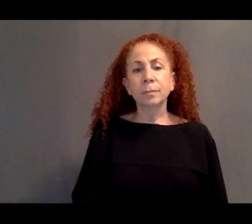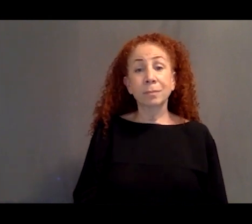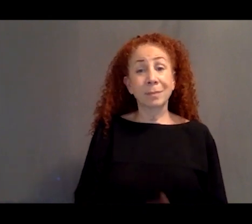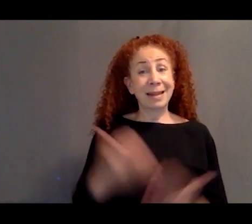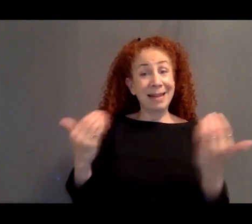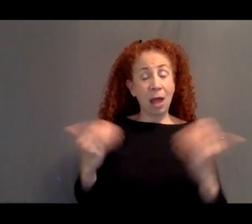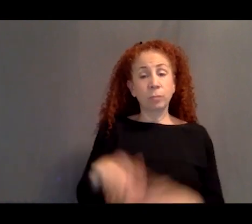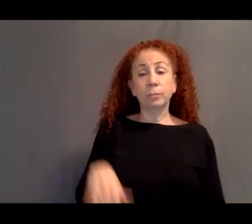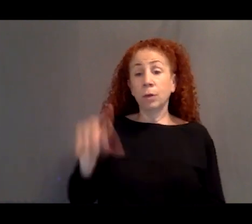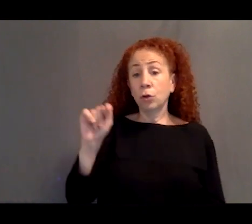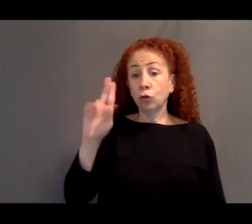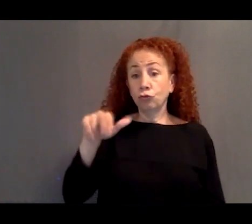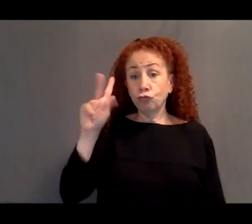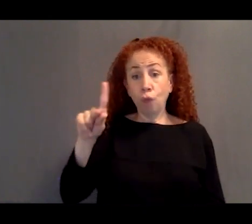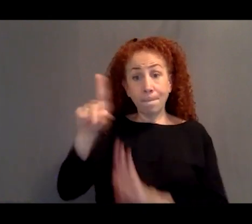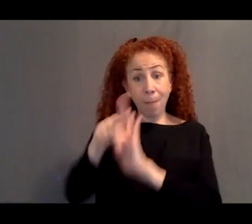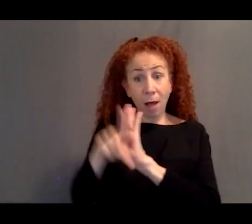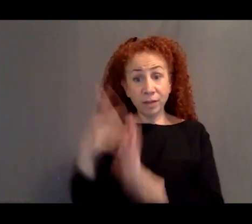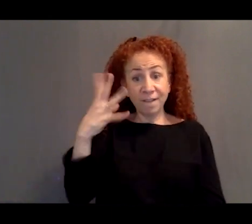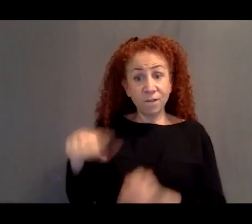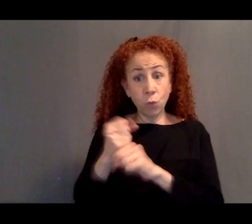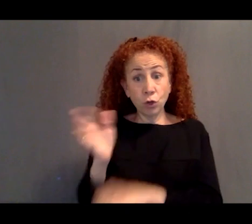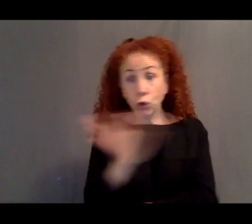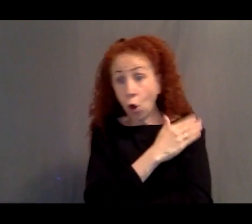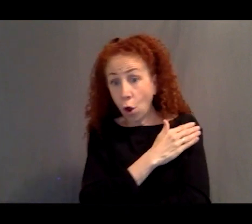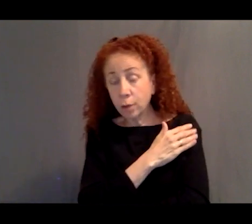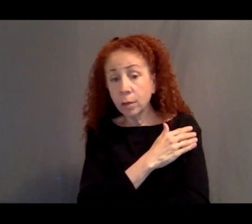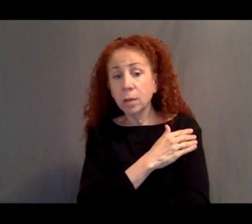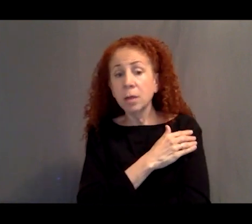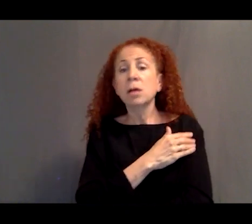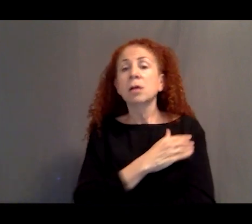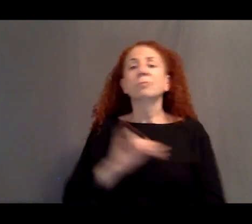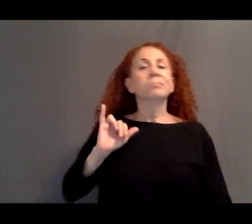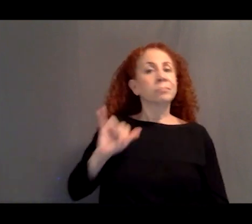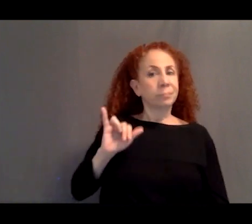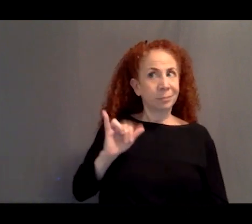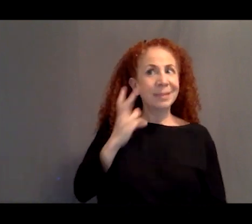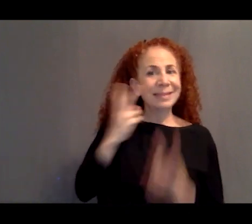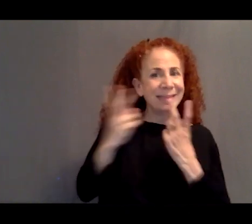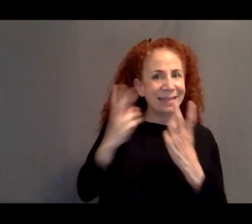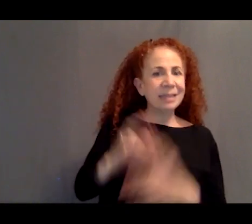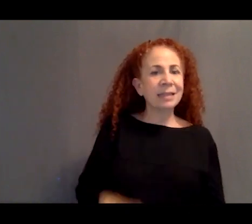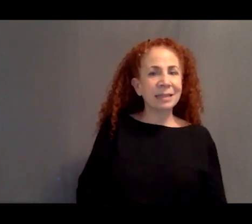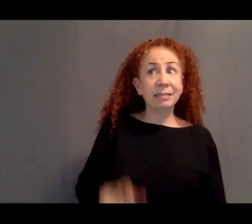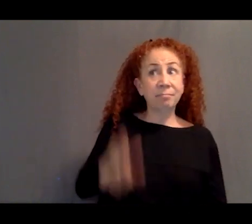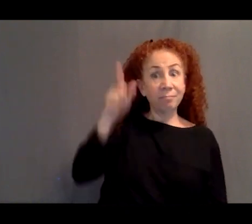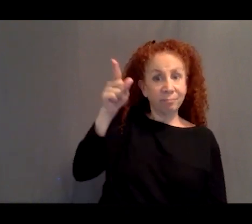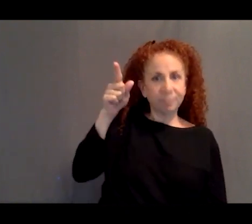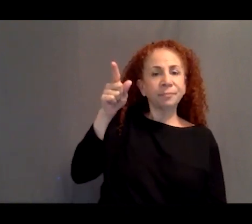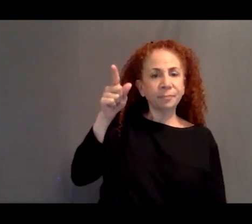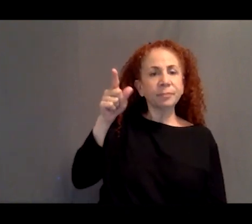after 4 years of Trump policy, and really an inability, I think, to organize against